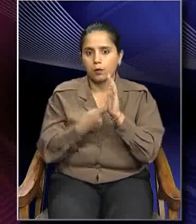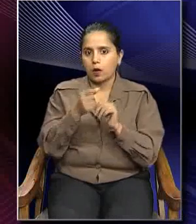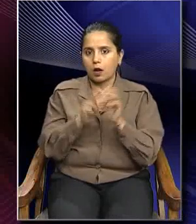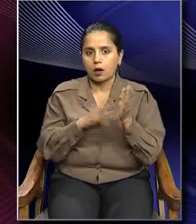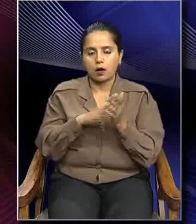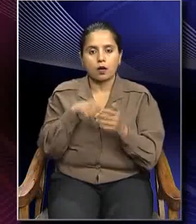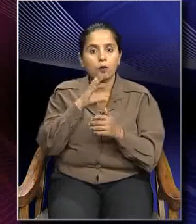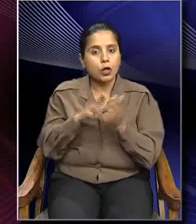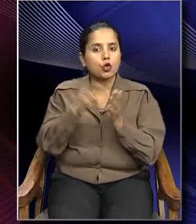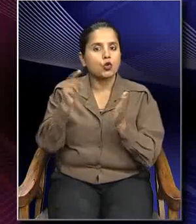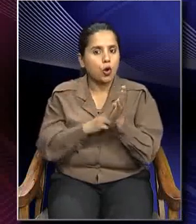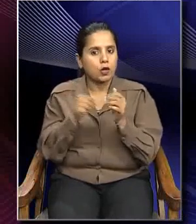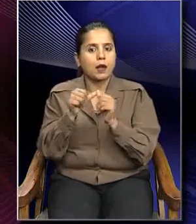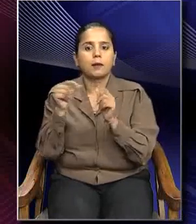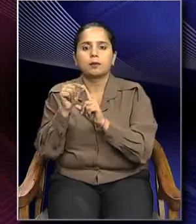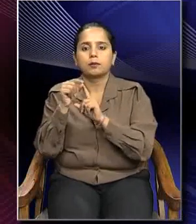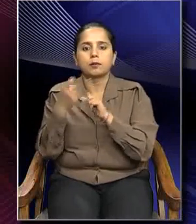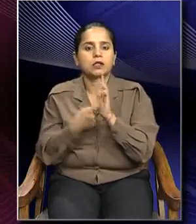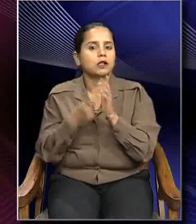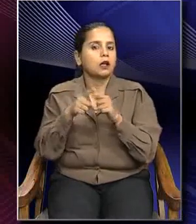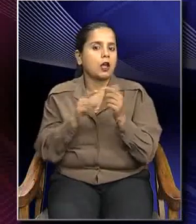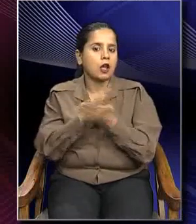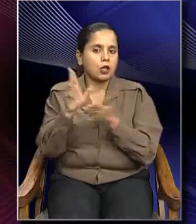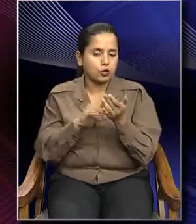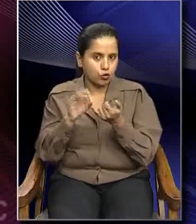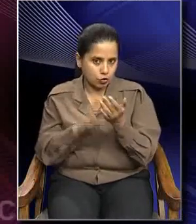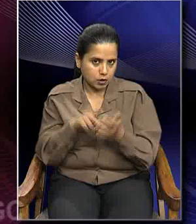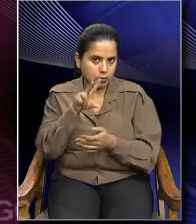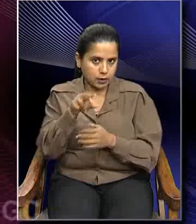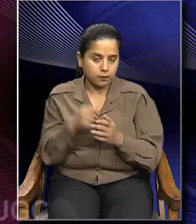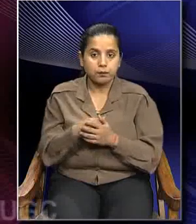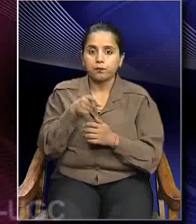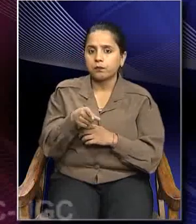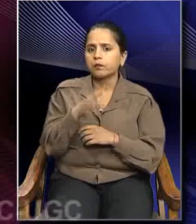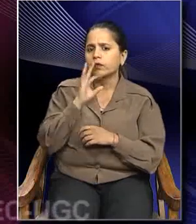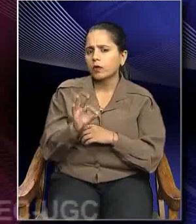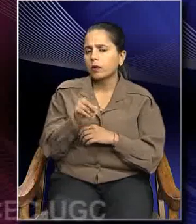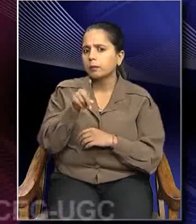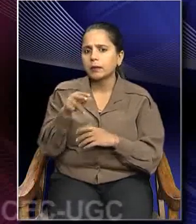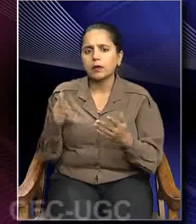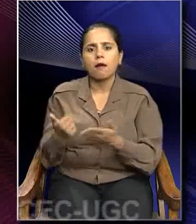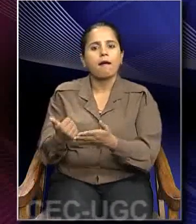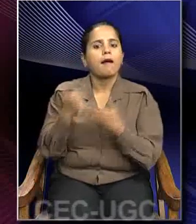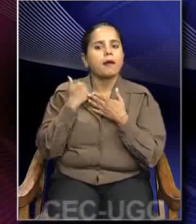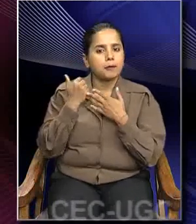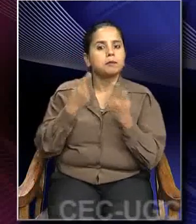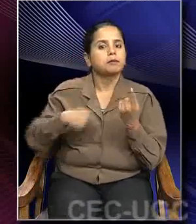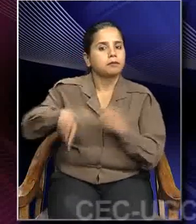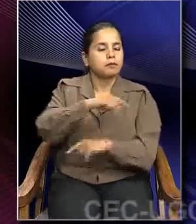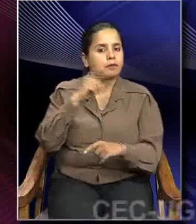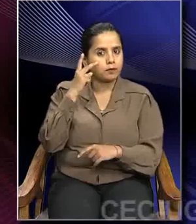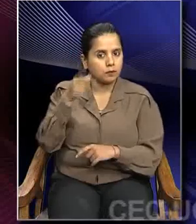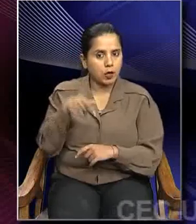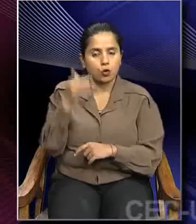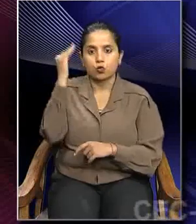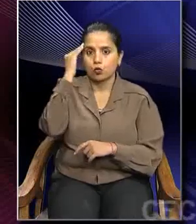the non-apprehension. So non-apprehension basically helps us in